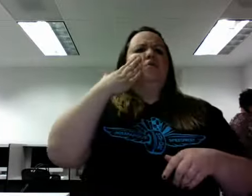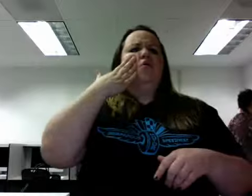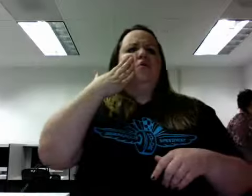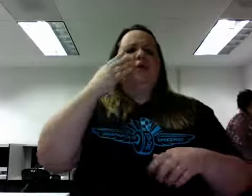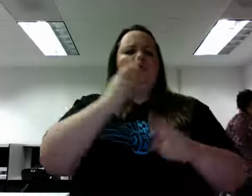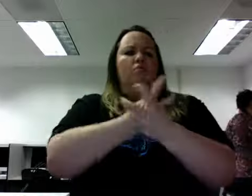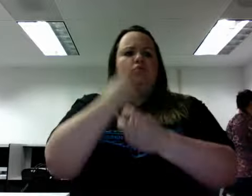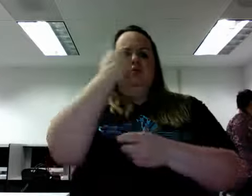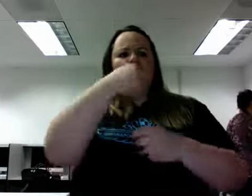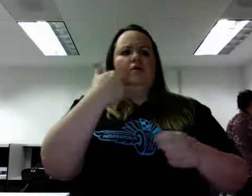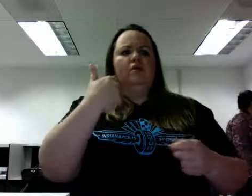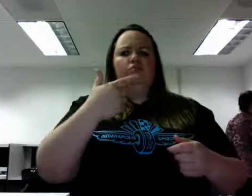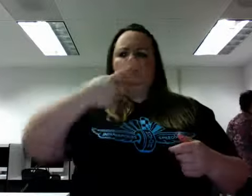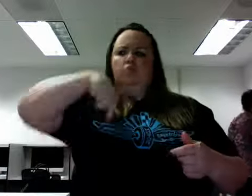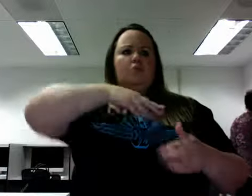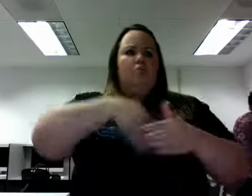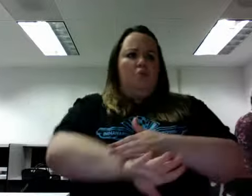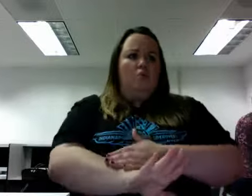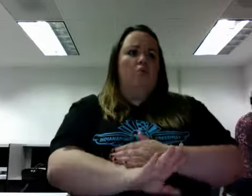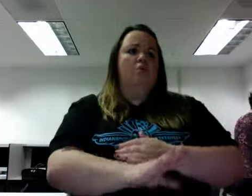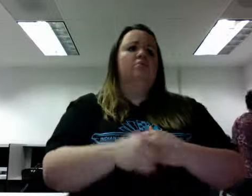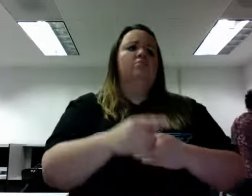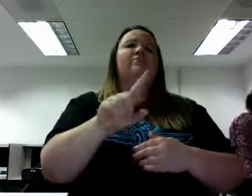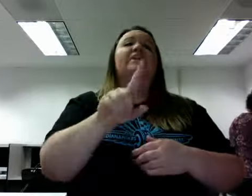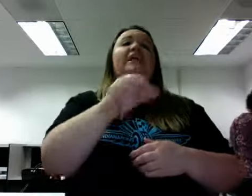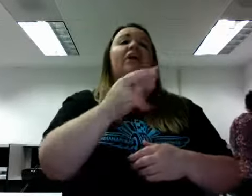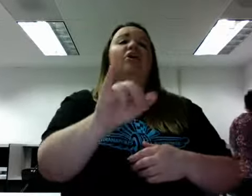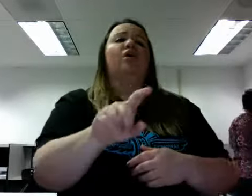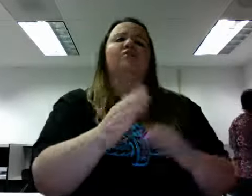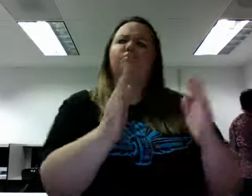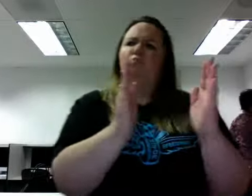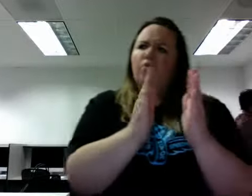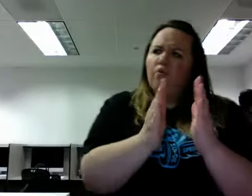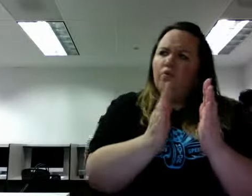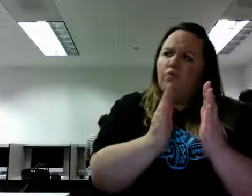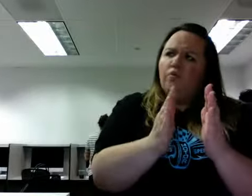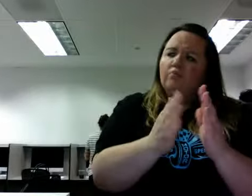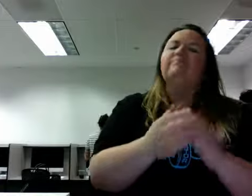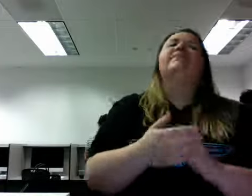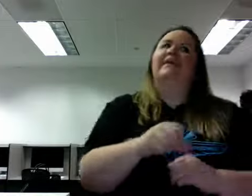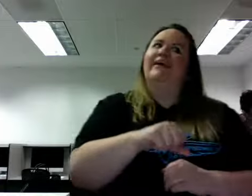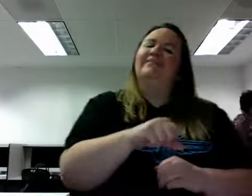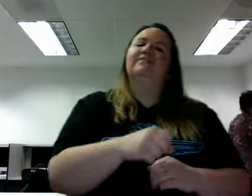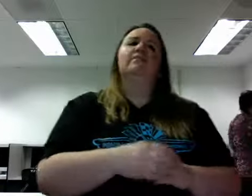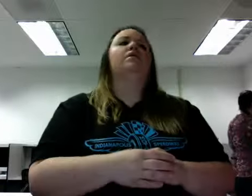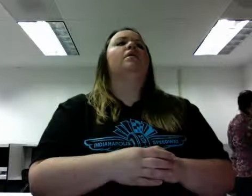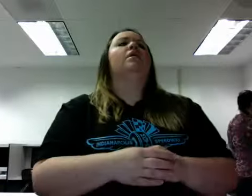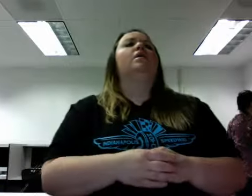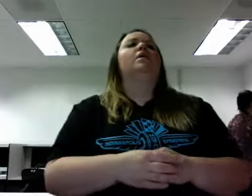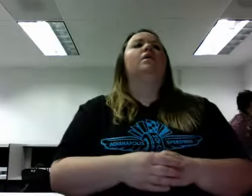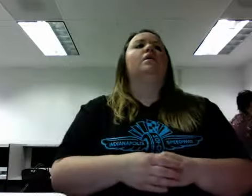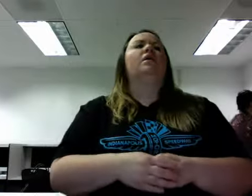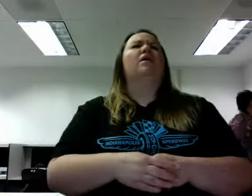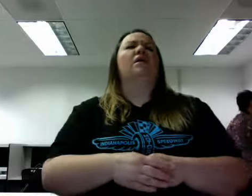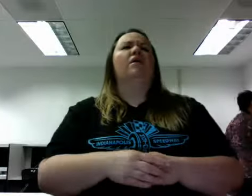Smaller. Okay, smaller? That's true, much smaller. Donna? Excuse me? You know, we say fragile. We say that the